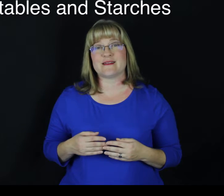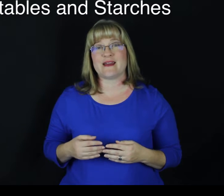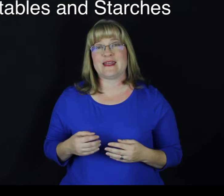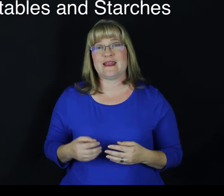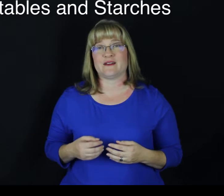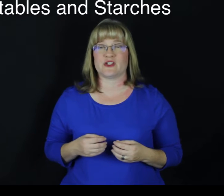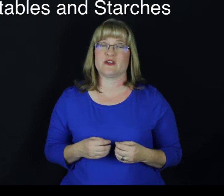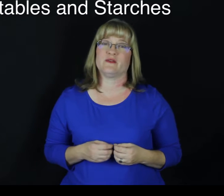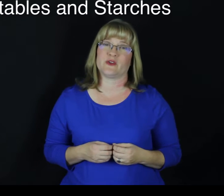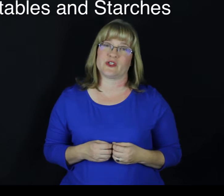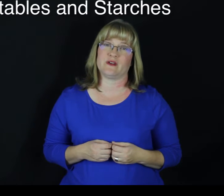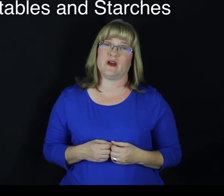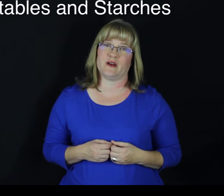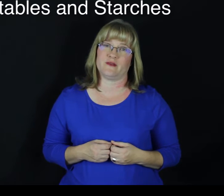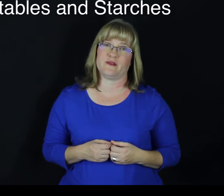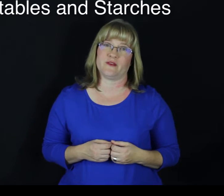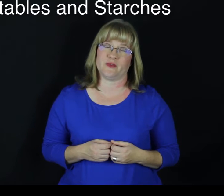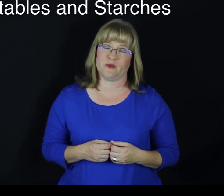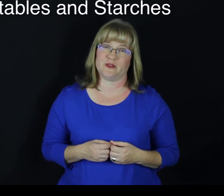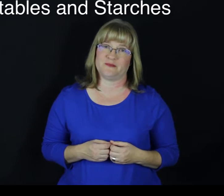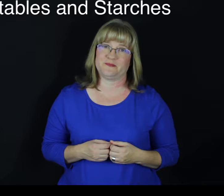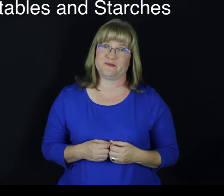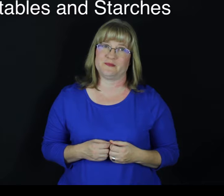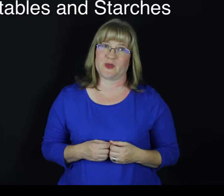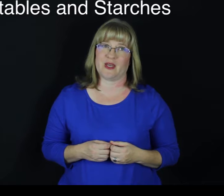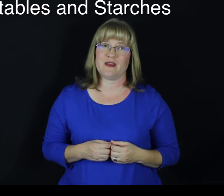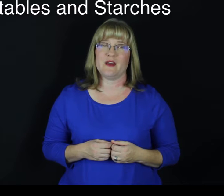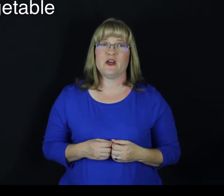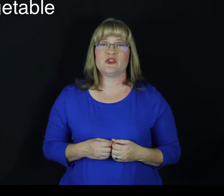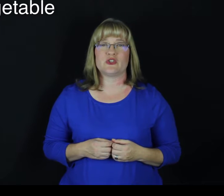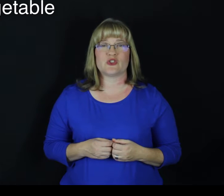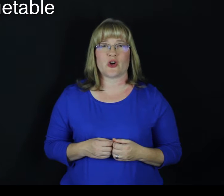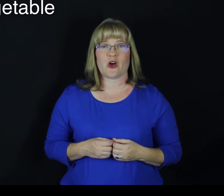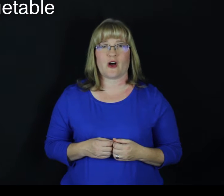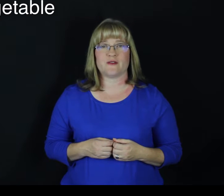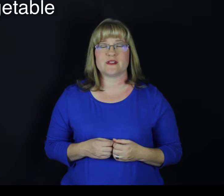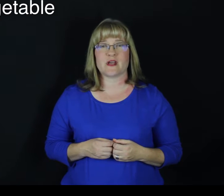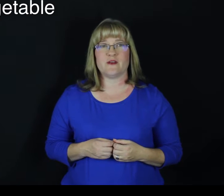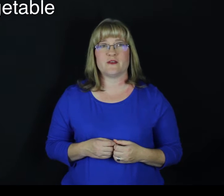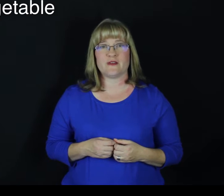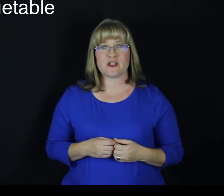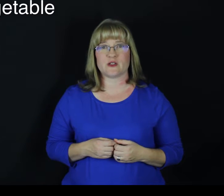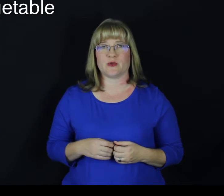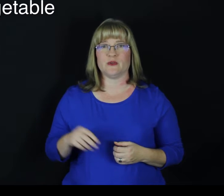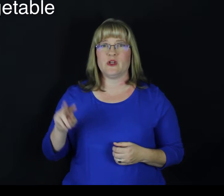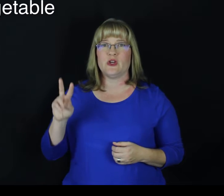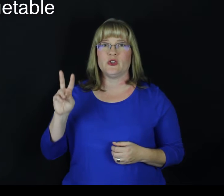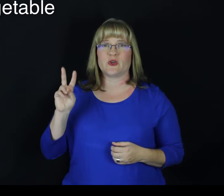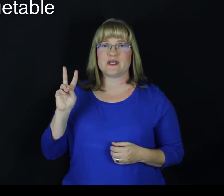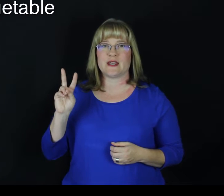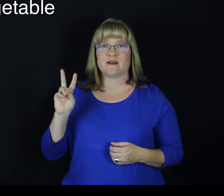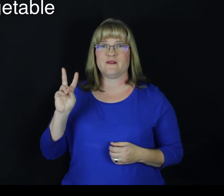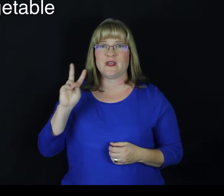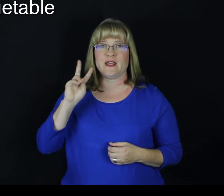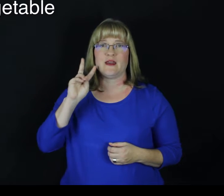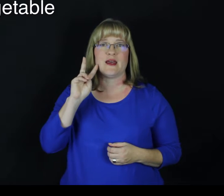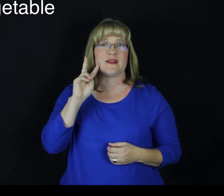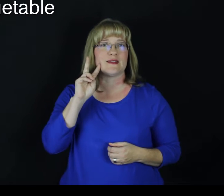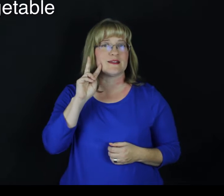signed English version of the food, okay? To start off, the sign for vegetable, you're going to take a V at the